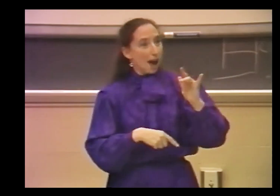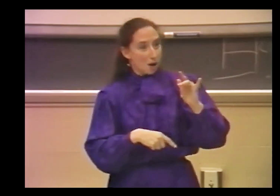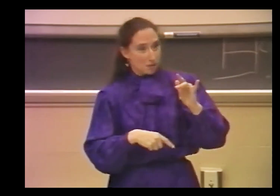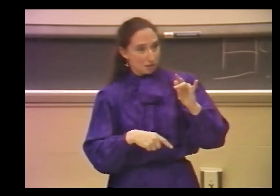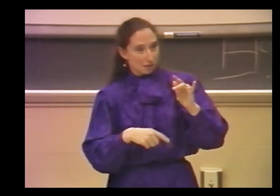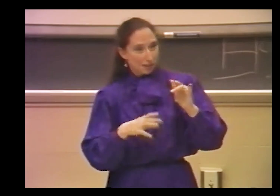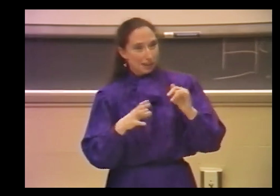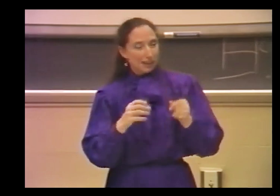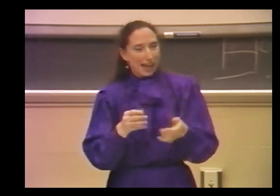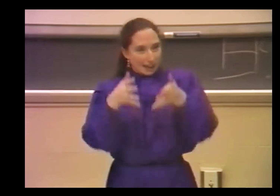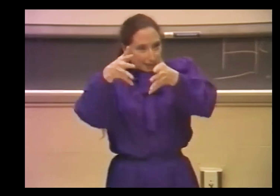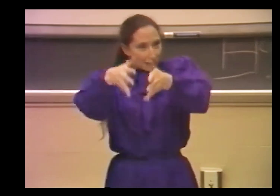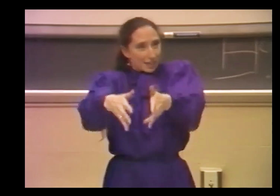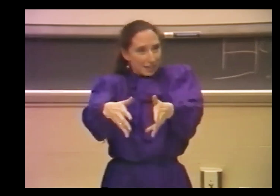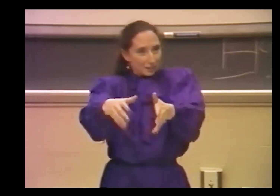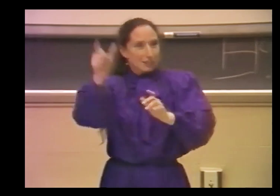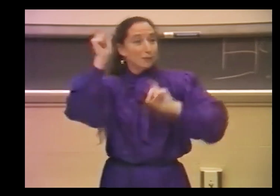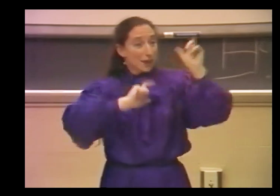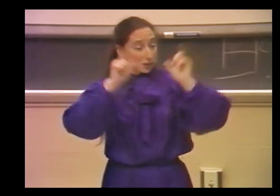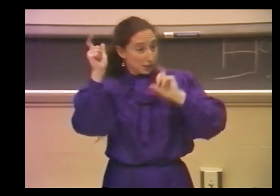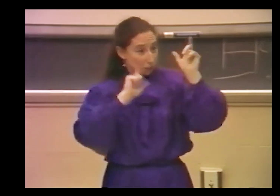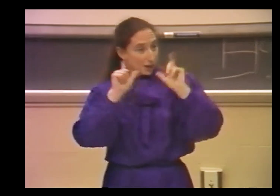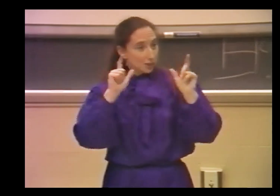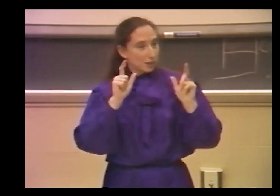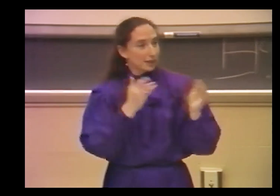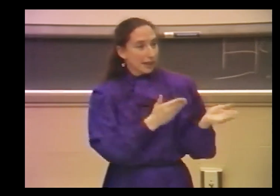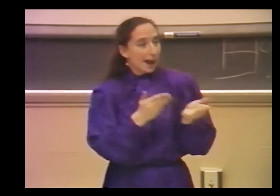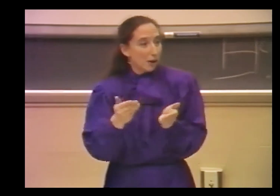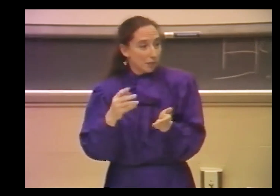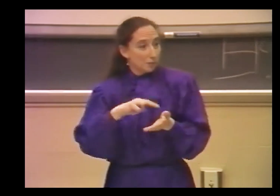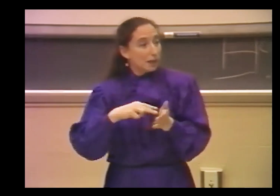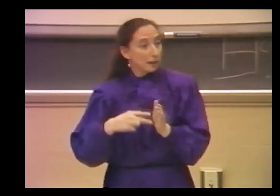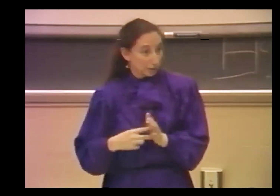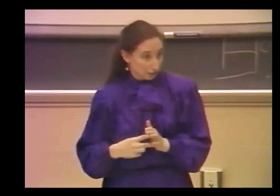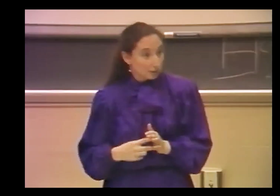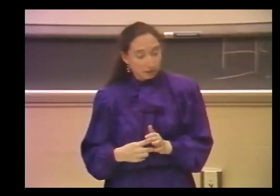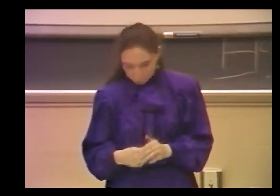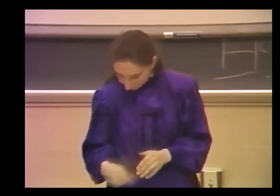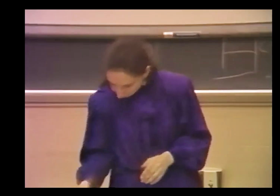out and it leaves the facial expression to carry the meaning.